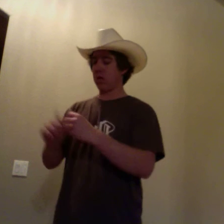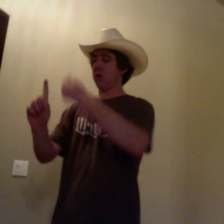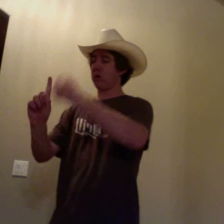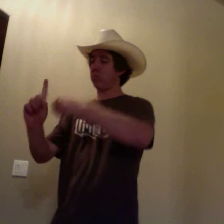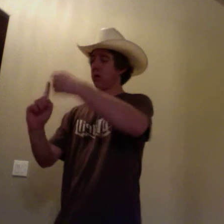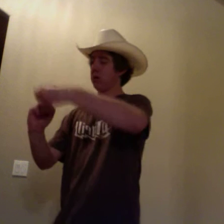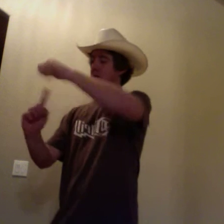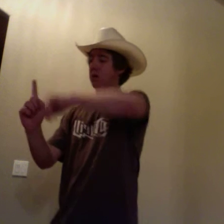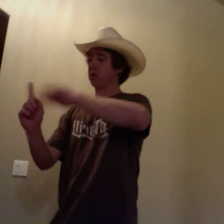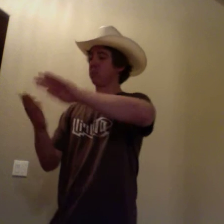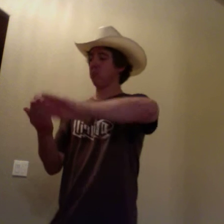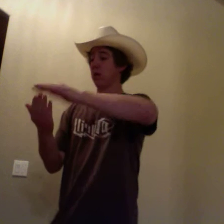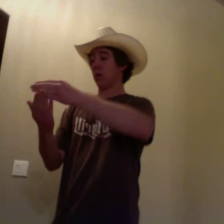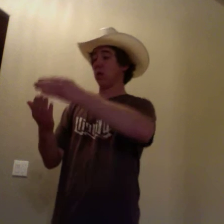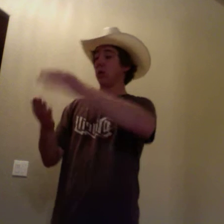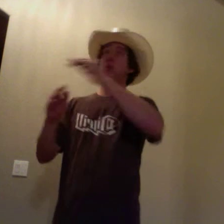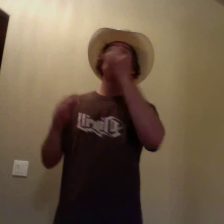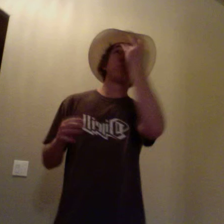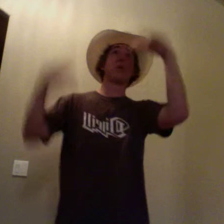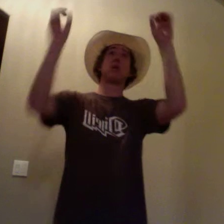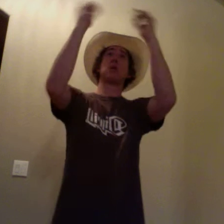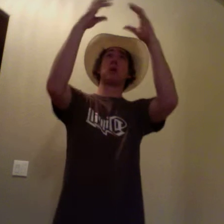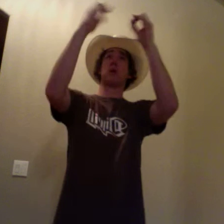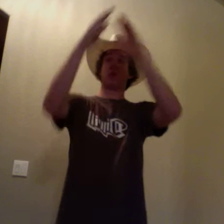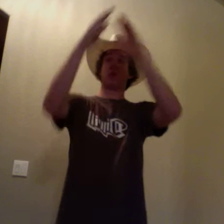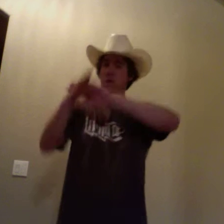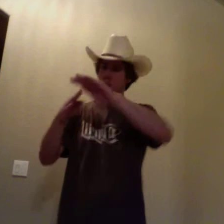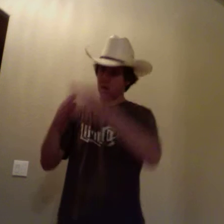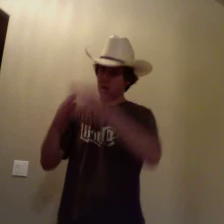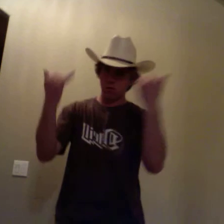banana pancakes, pretend like it's the weekend now.